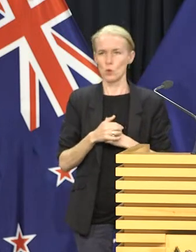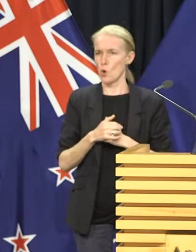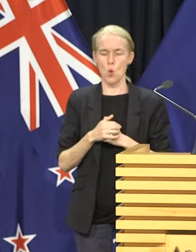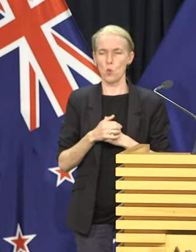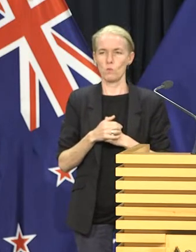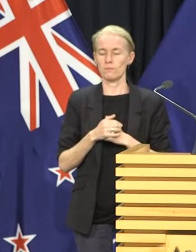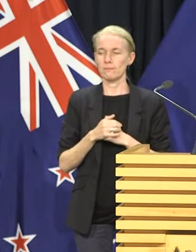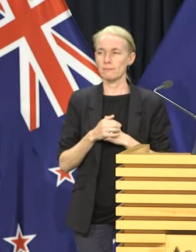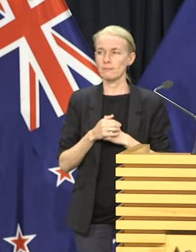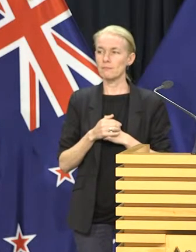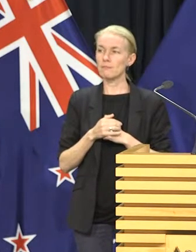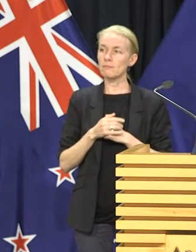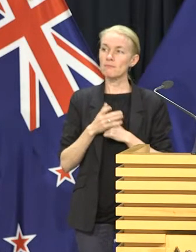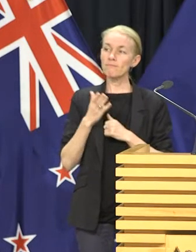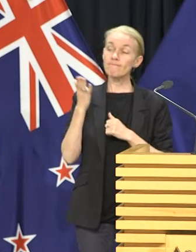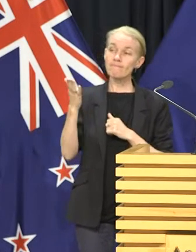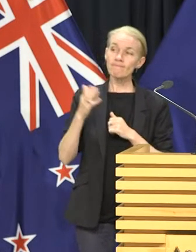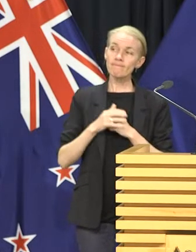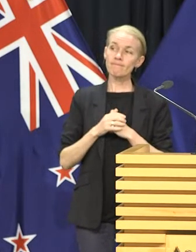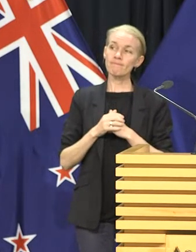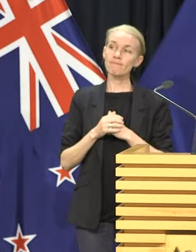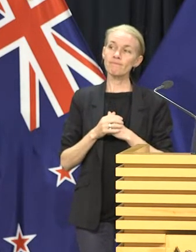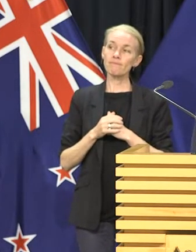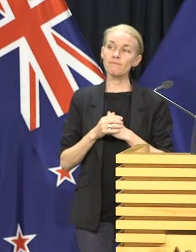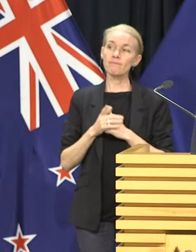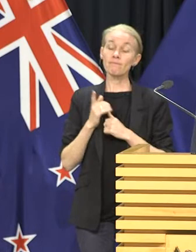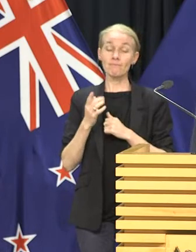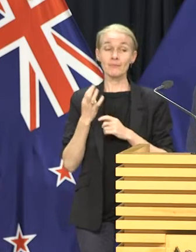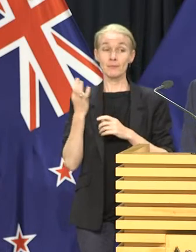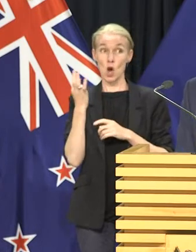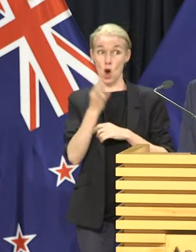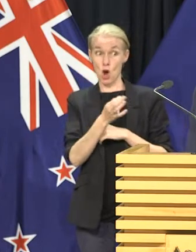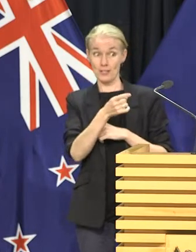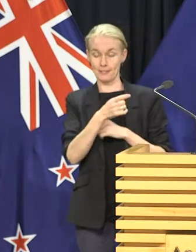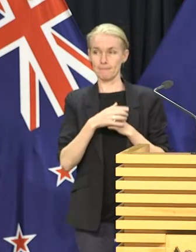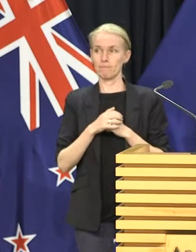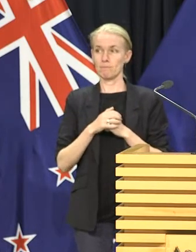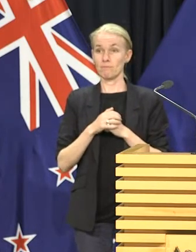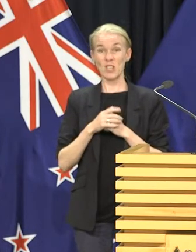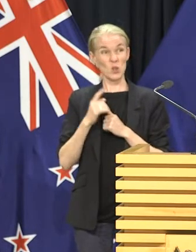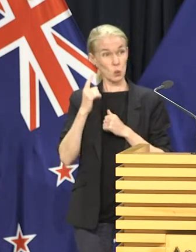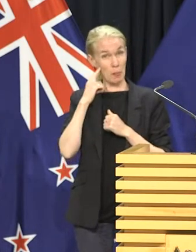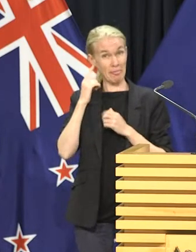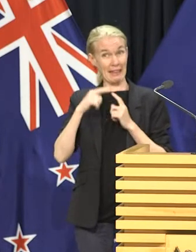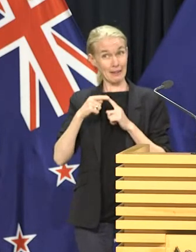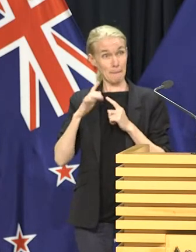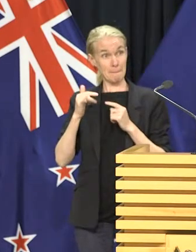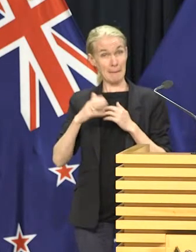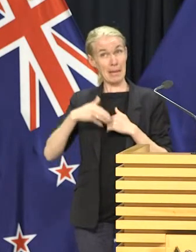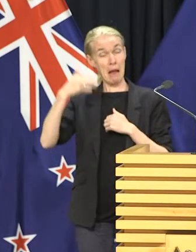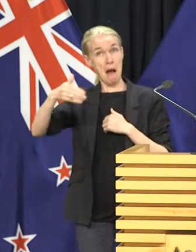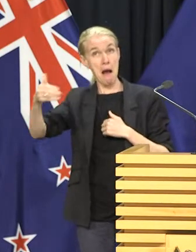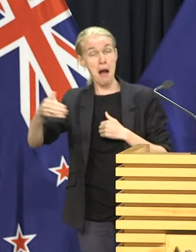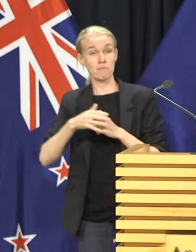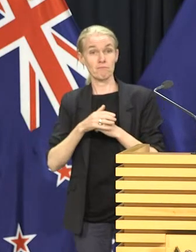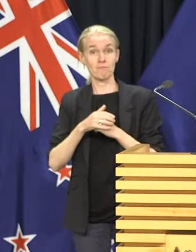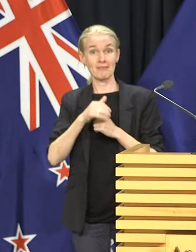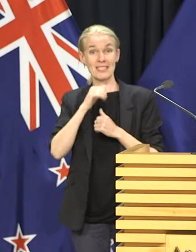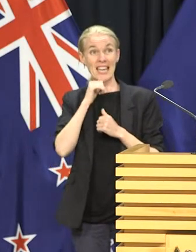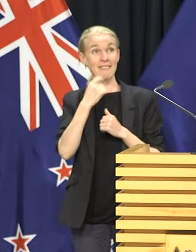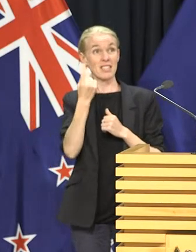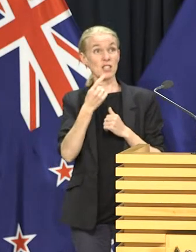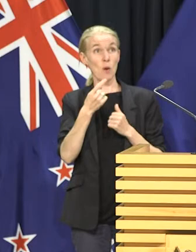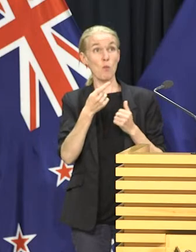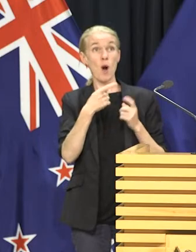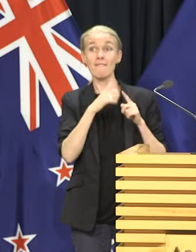time when someone who can prove they've had a vaccination in another country won't have to go into